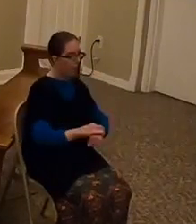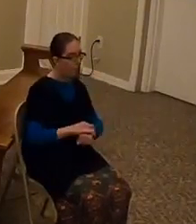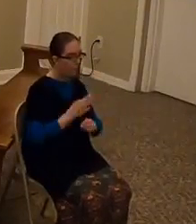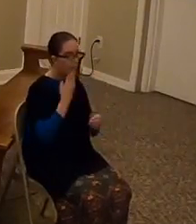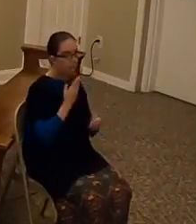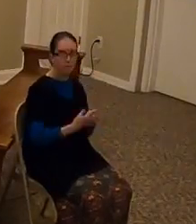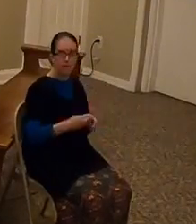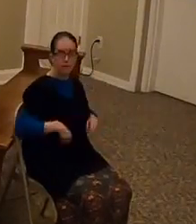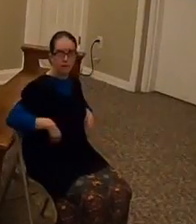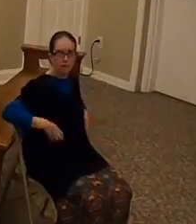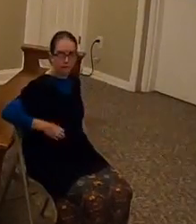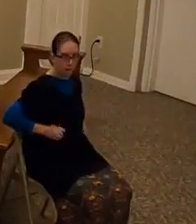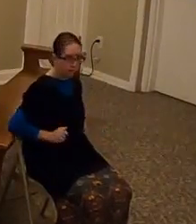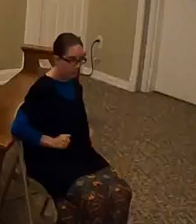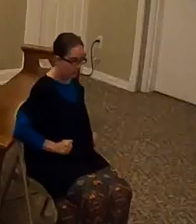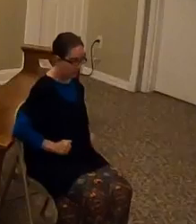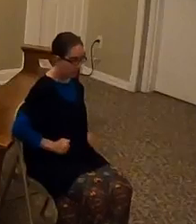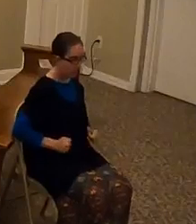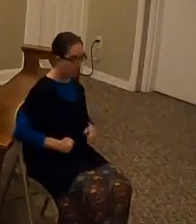Okay.